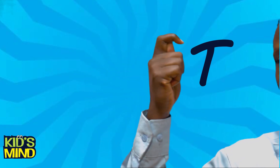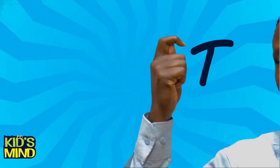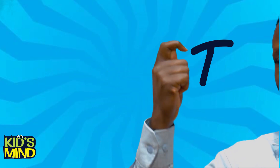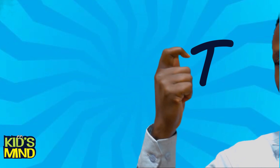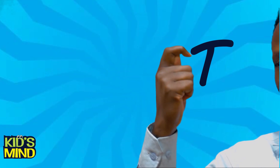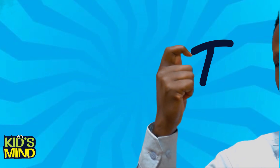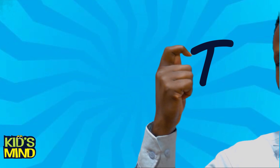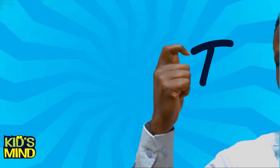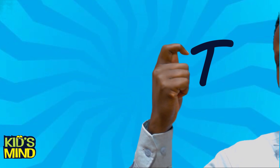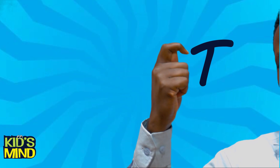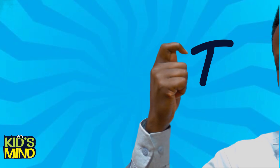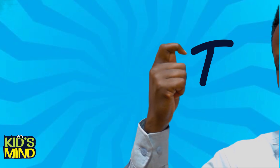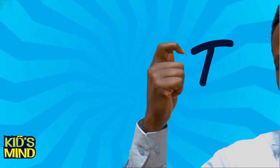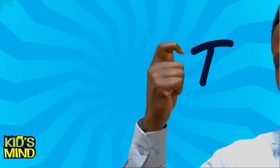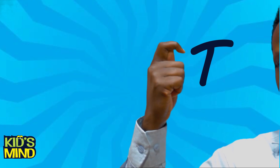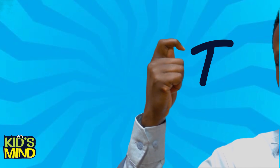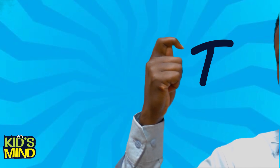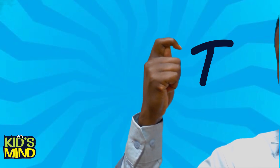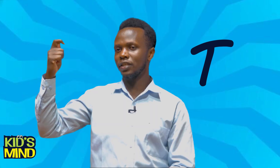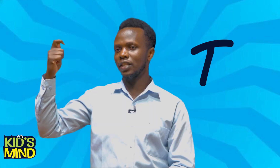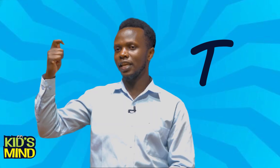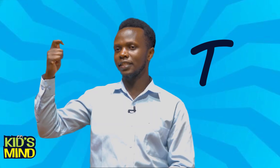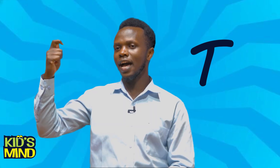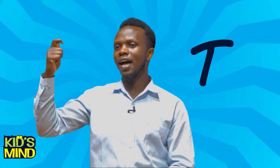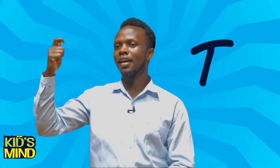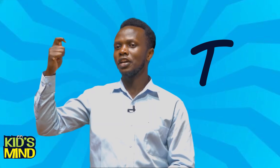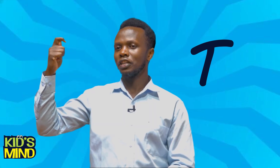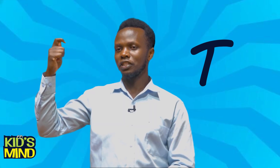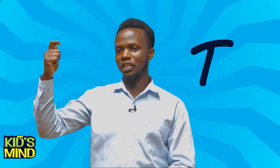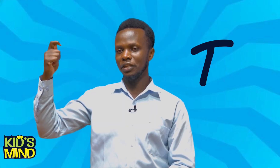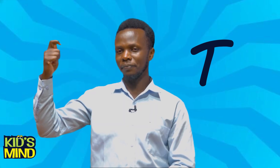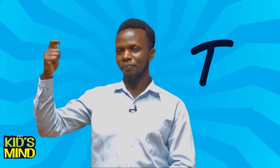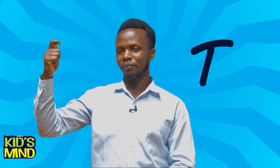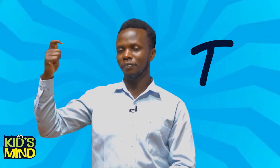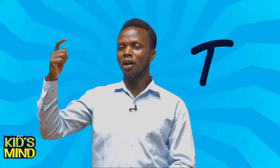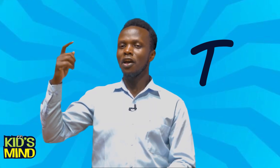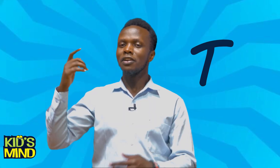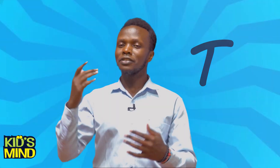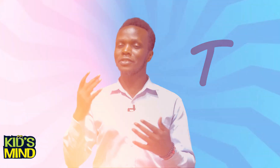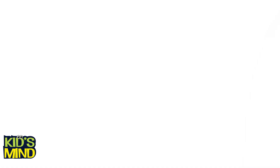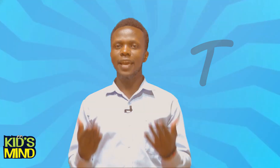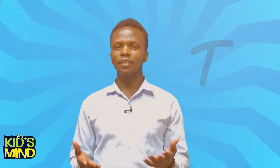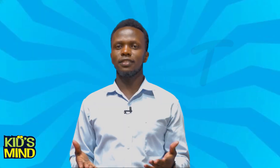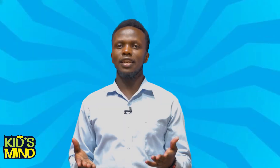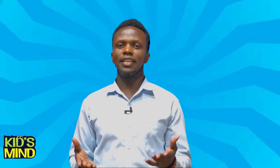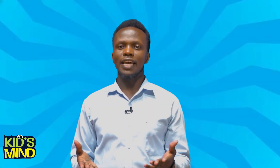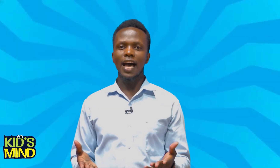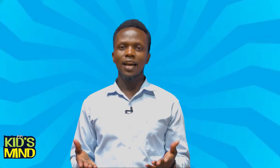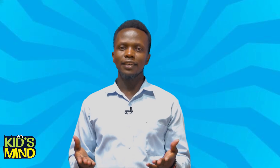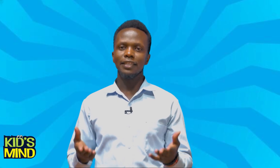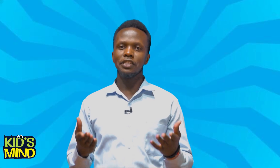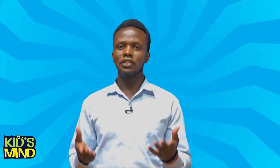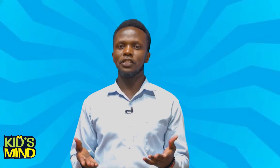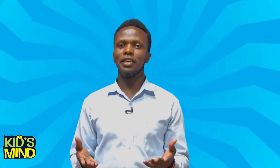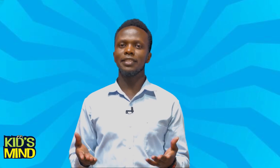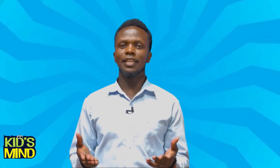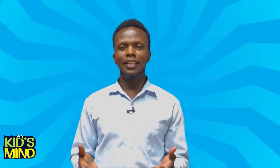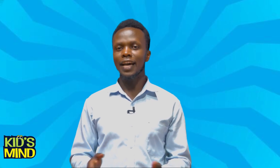just turn like that. So this is letter T. So next letter, it is